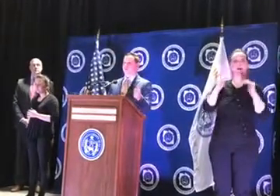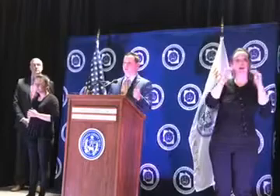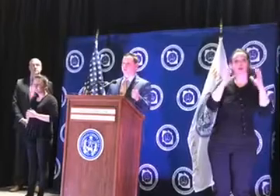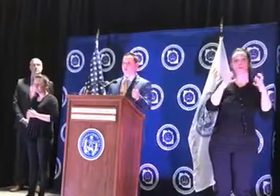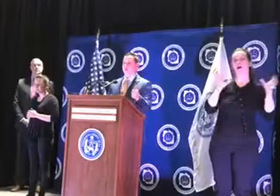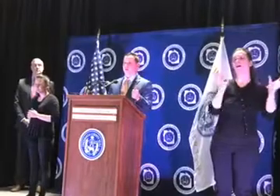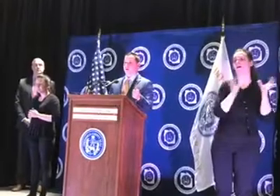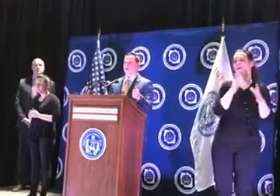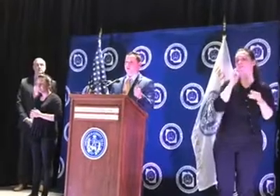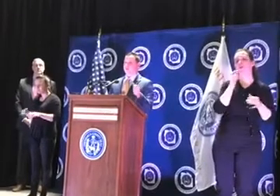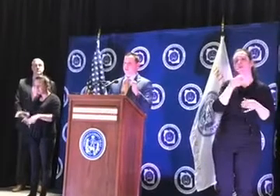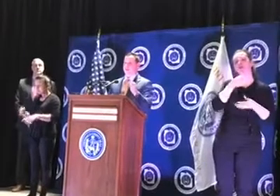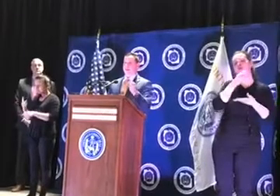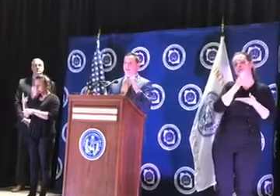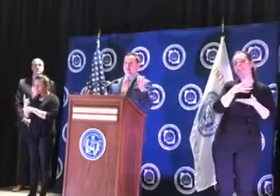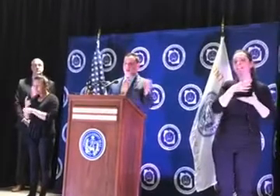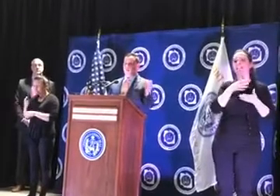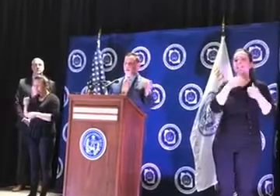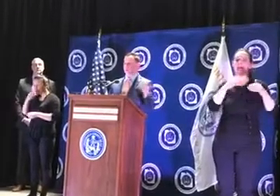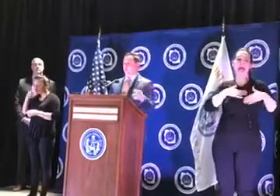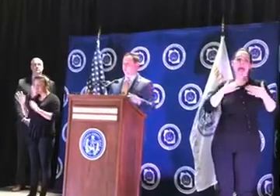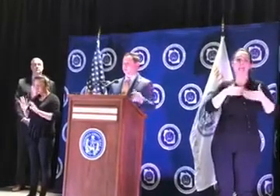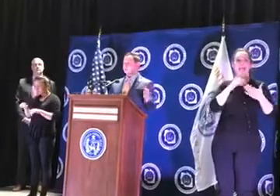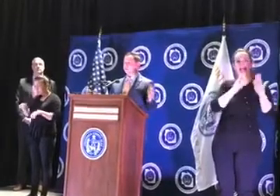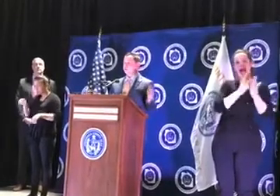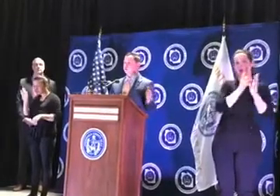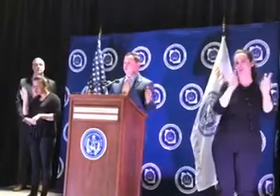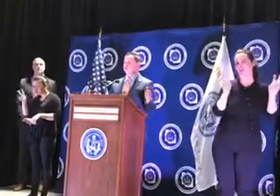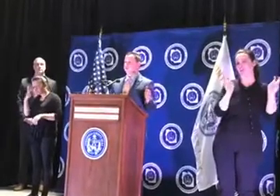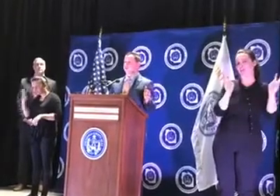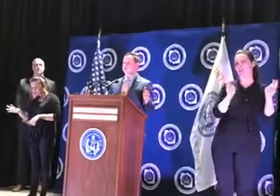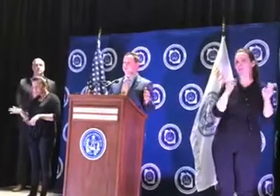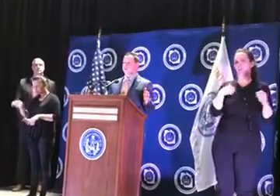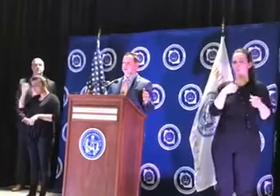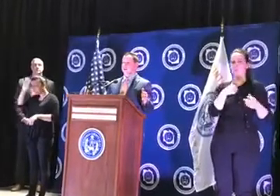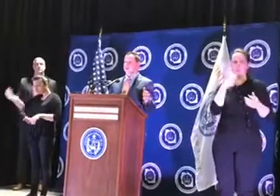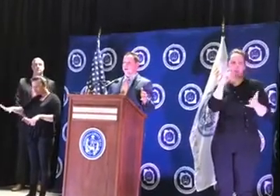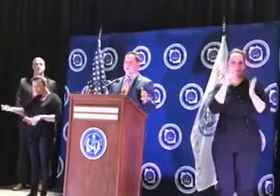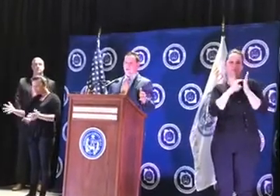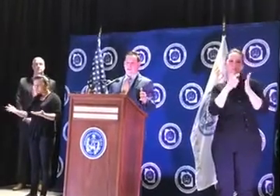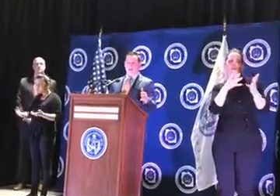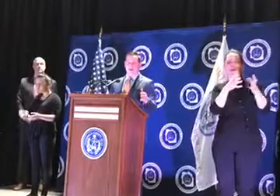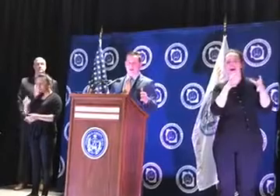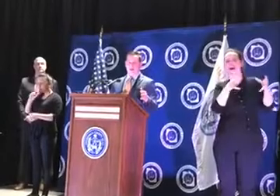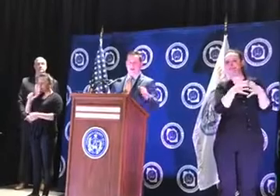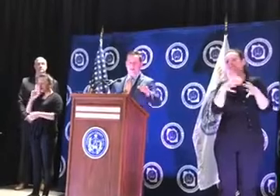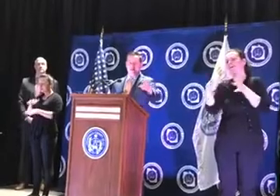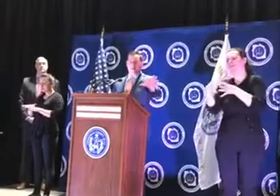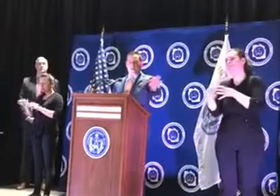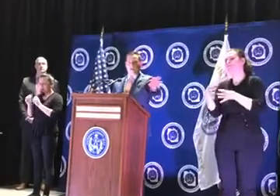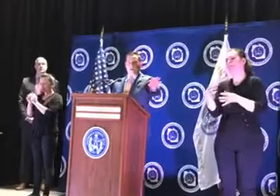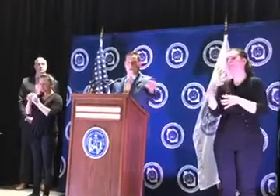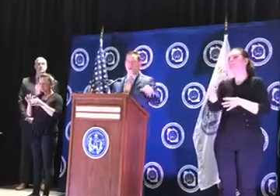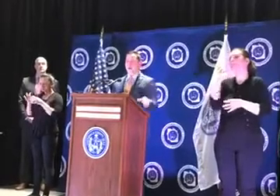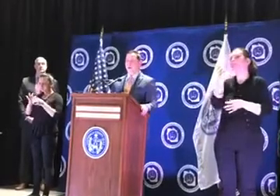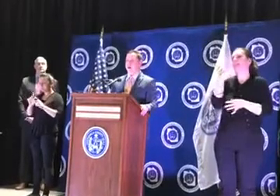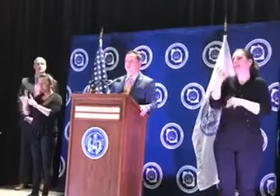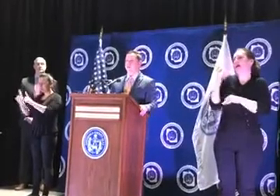on Facebook of adults having happy hour and practicing social distancing, and then at the same time in the background having